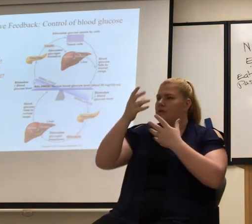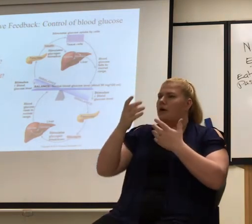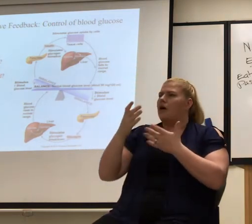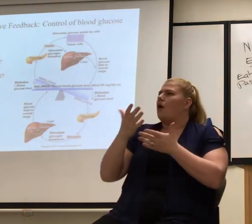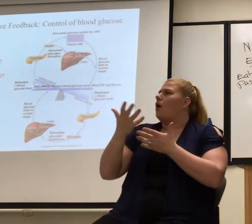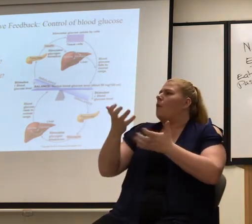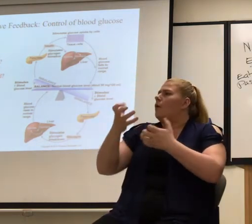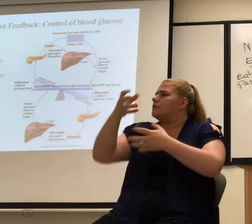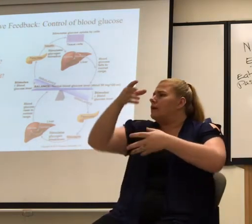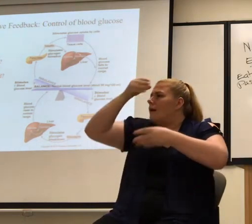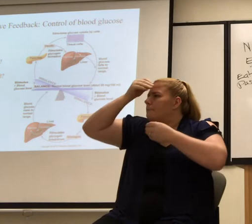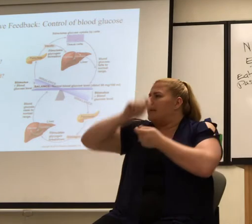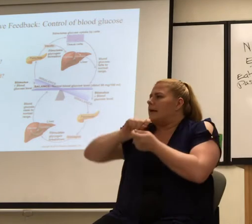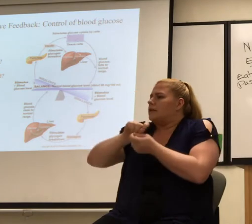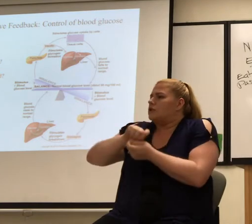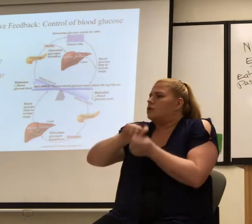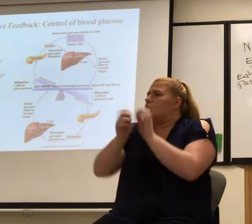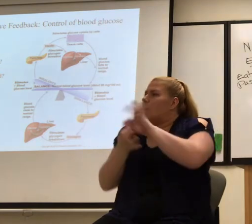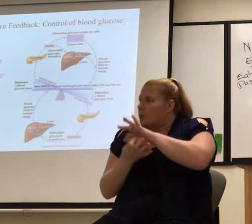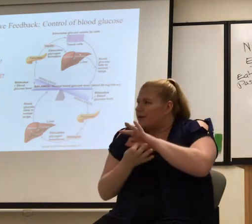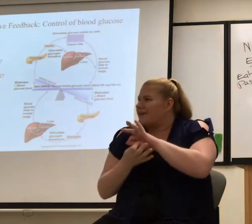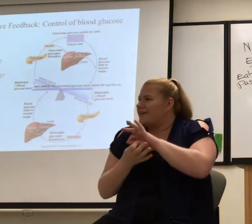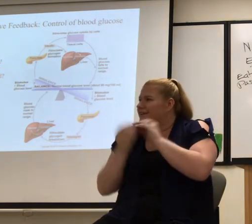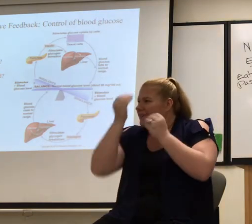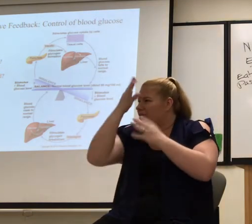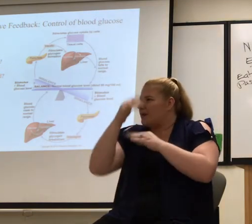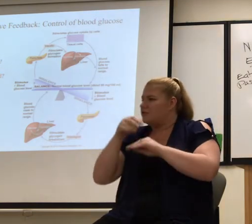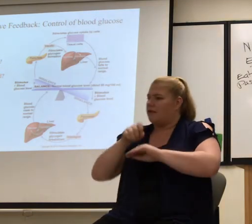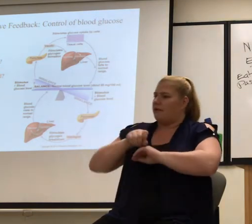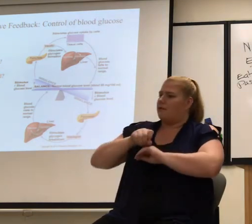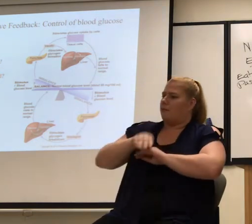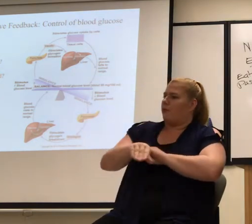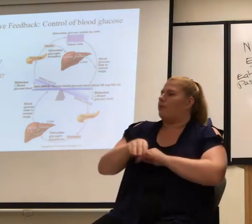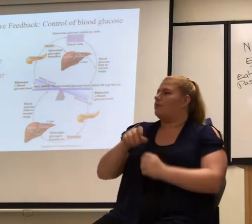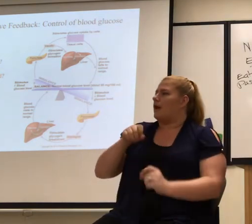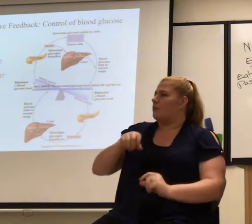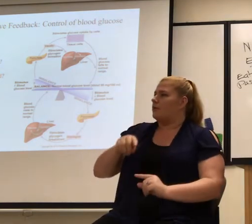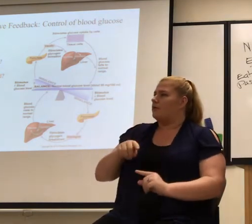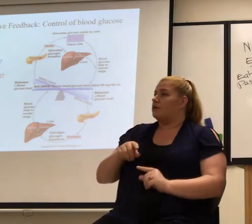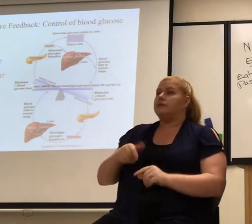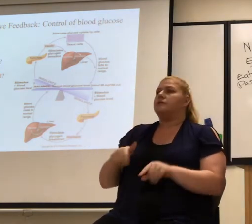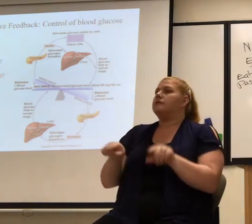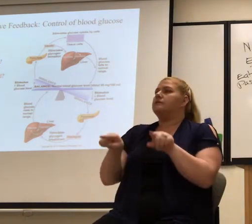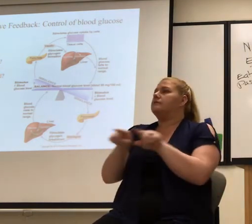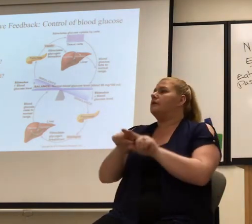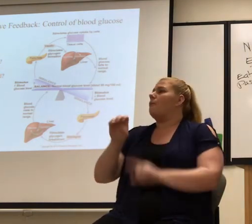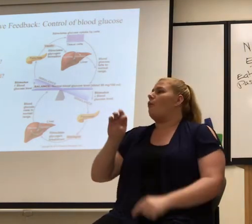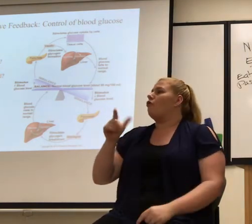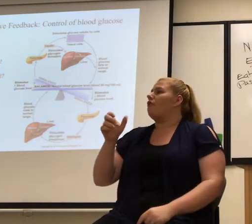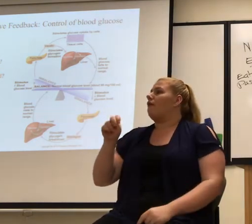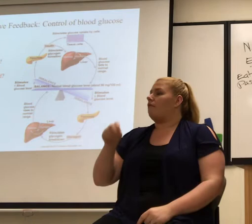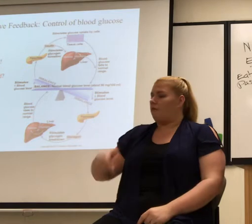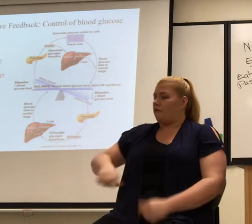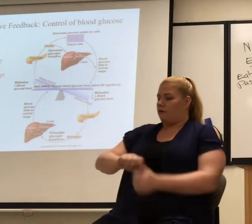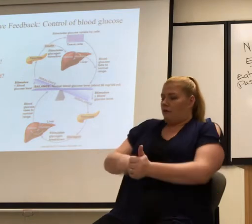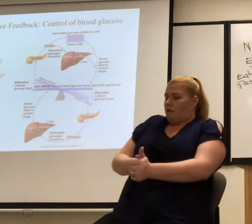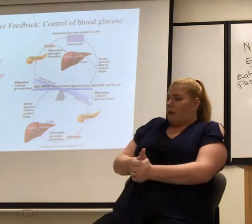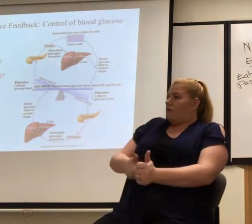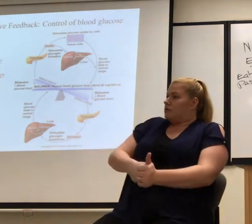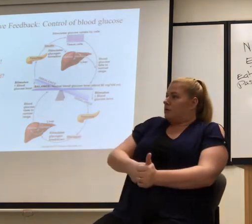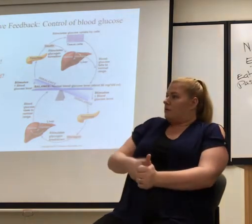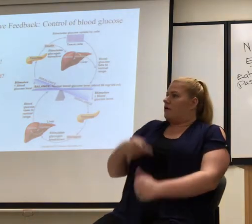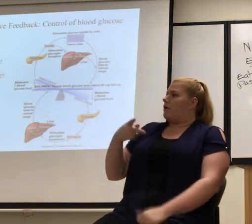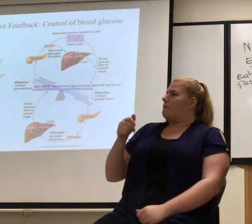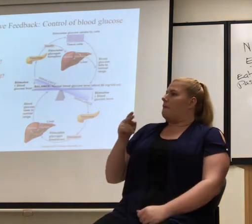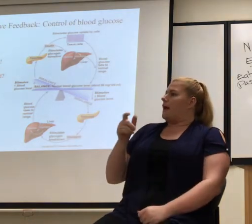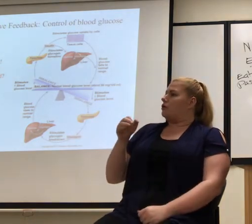providing the correct output? In this case, it's also the pancreas. It's detecting the increase and it's